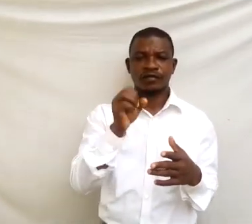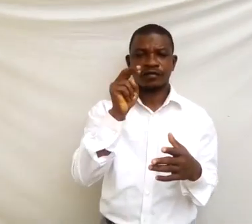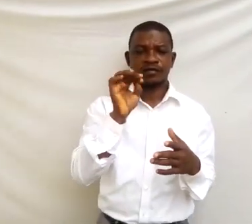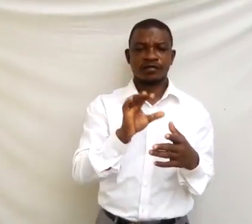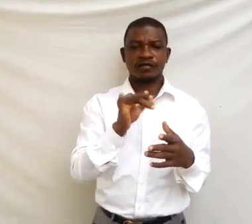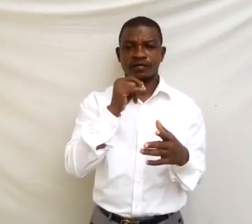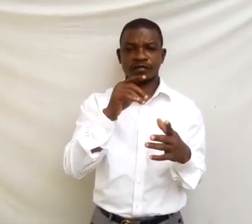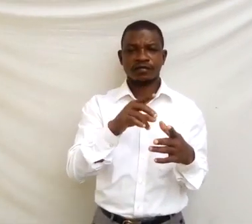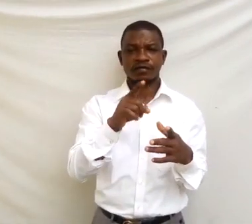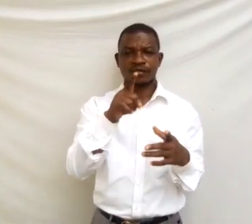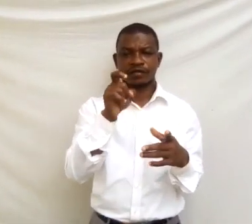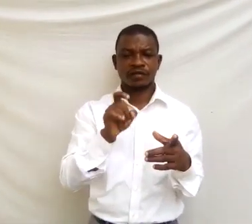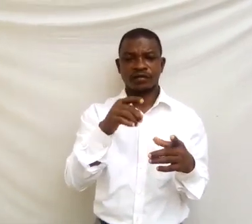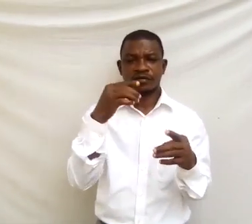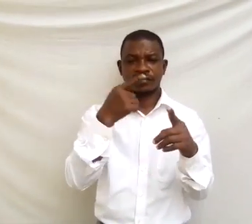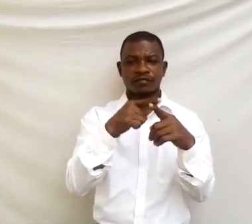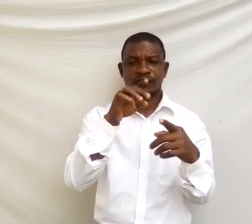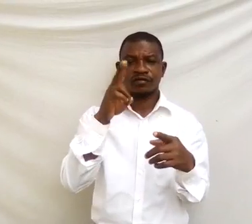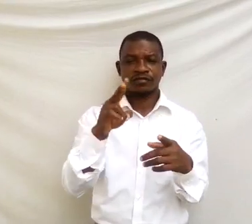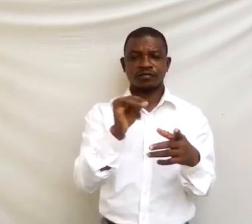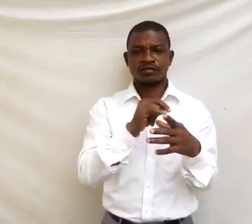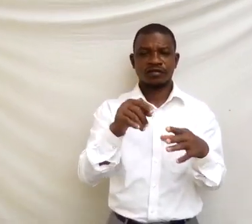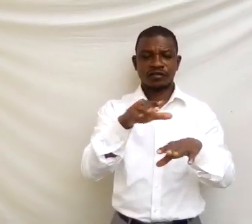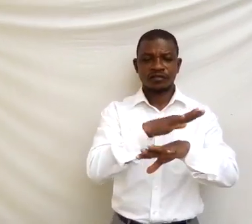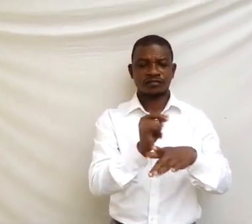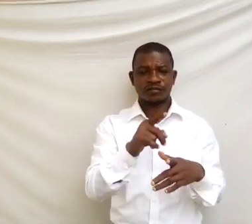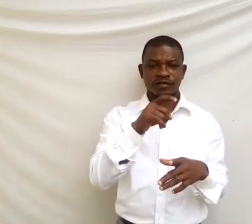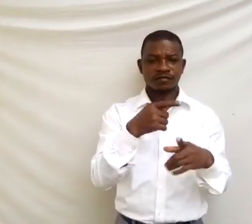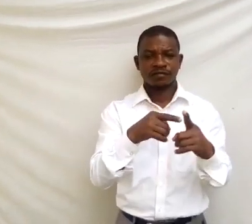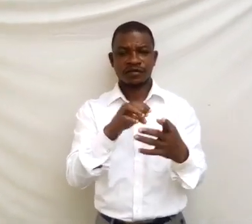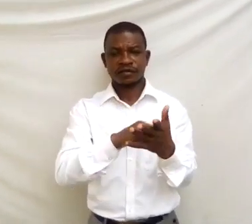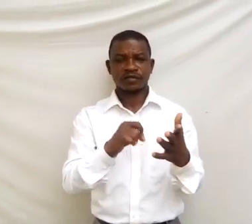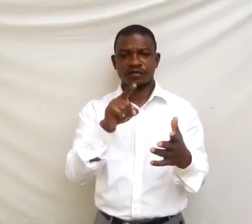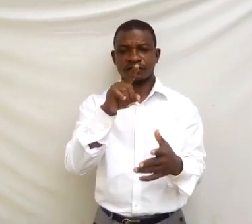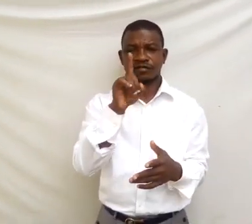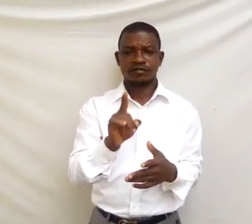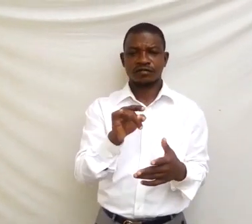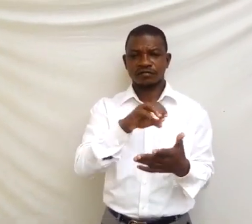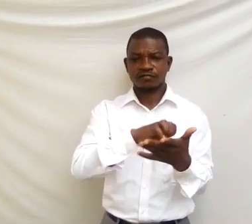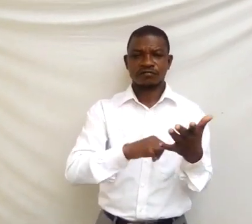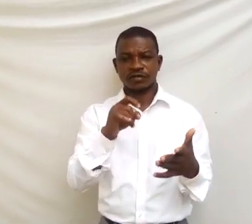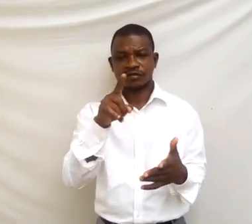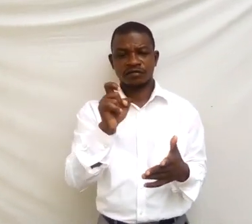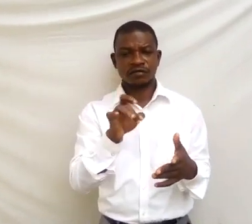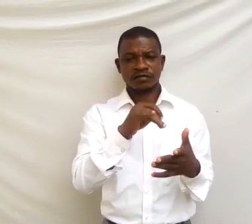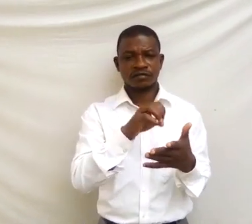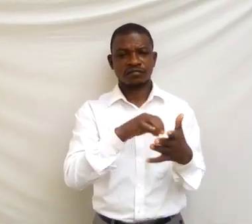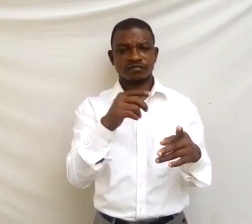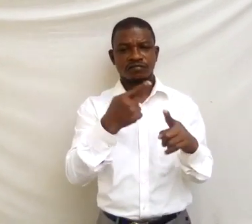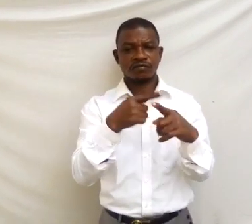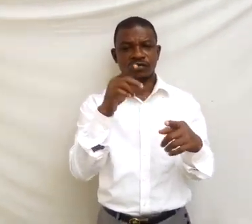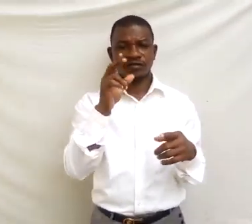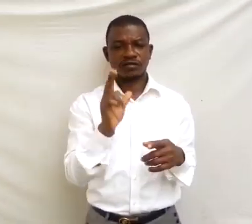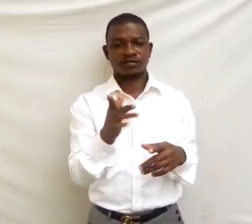Hence, x plus 2 all over x minus 1 minus x plus 3 all over